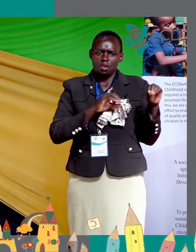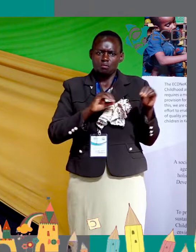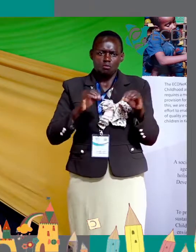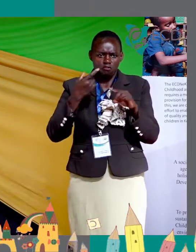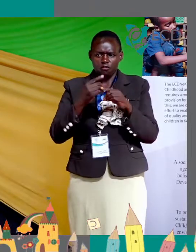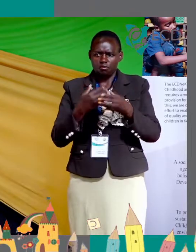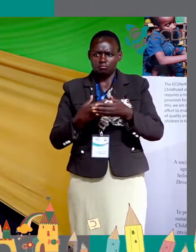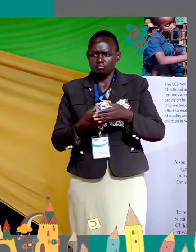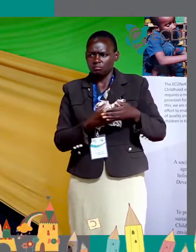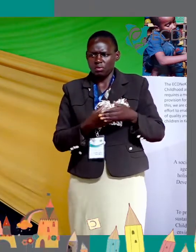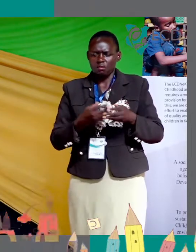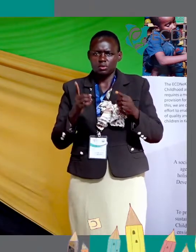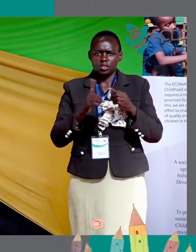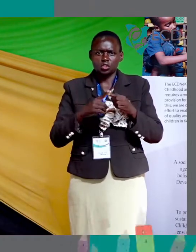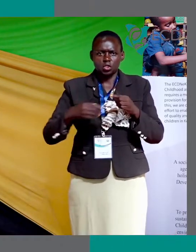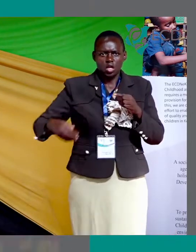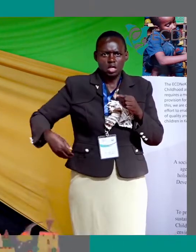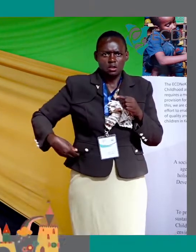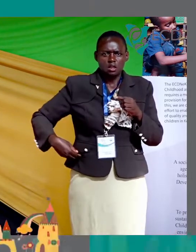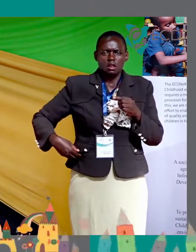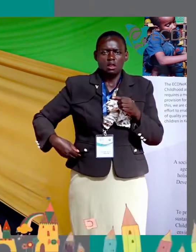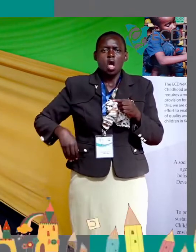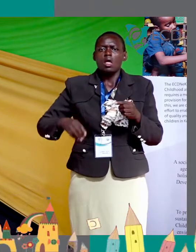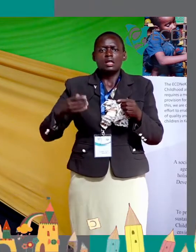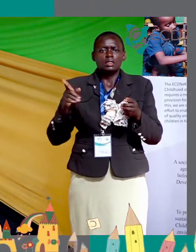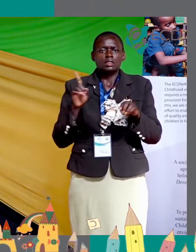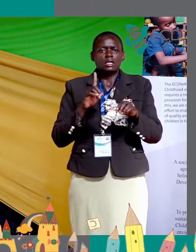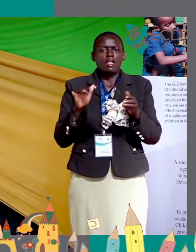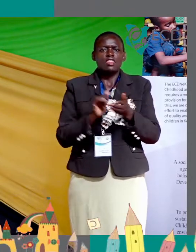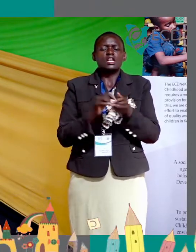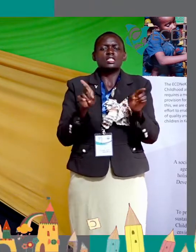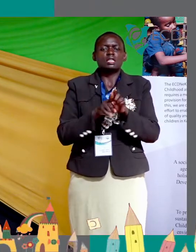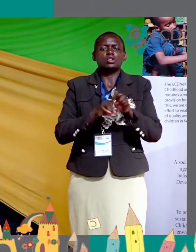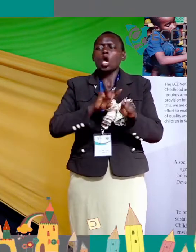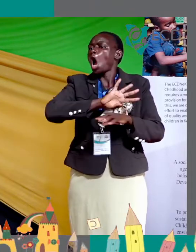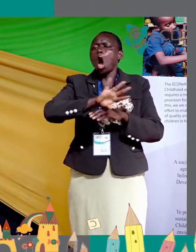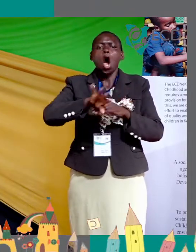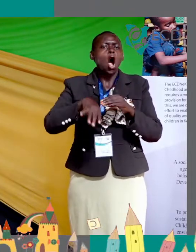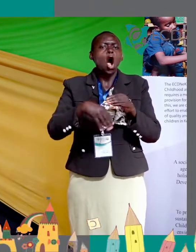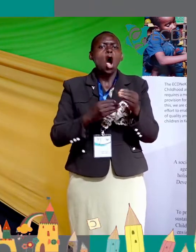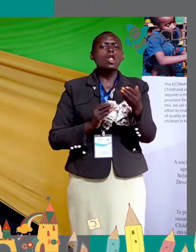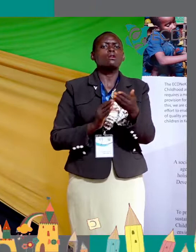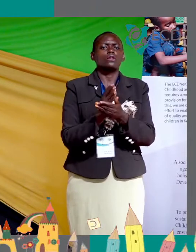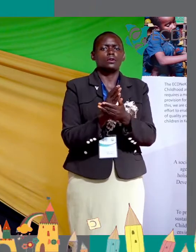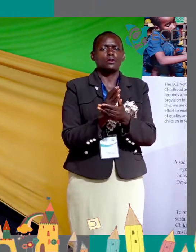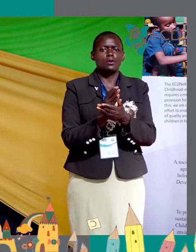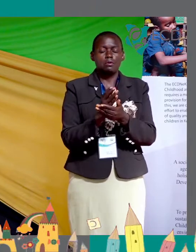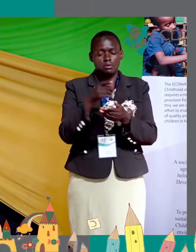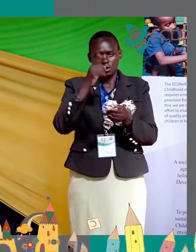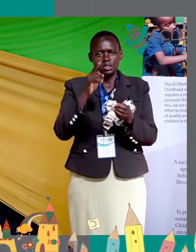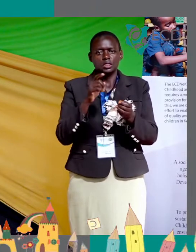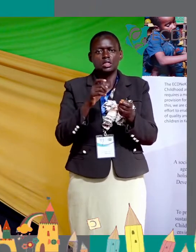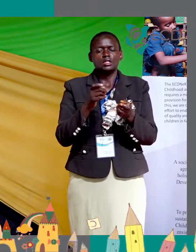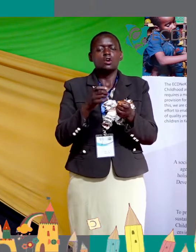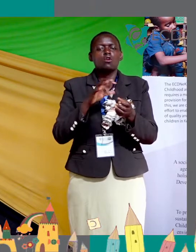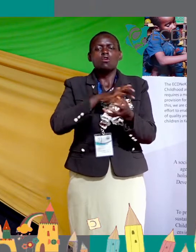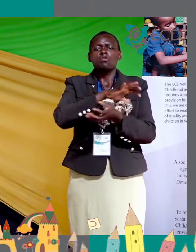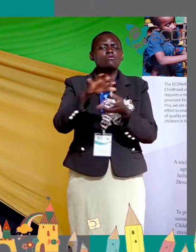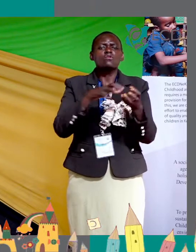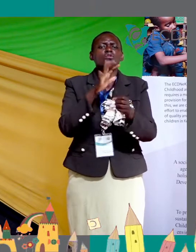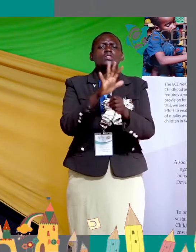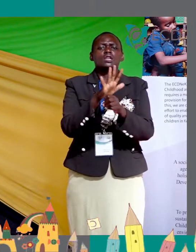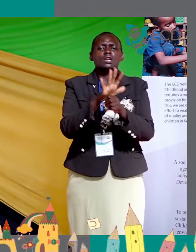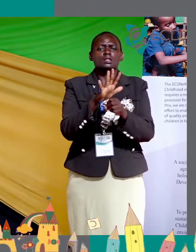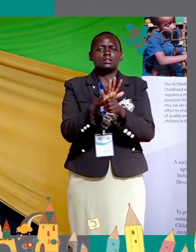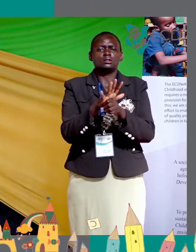to adolescence, it is a period that all of us went through, and it is a period of total confusion. According